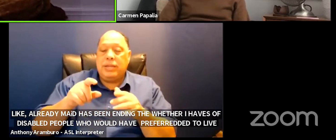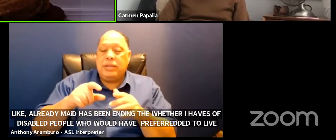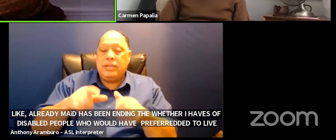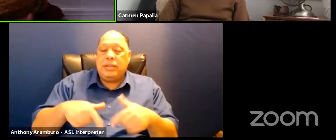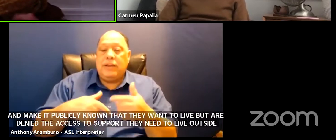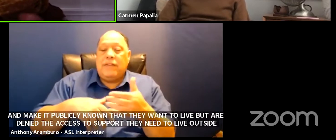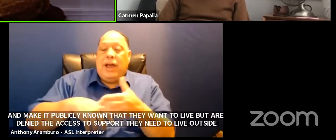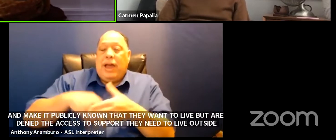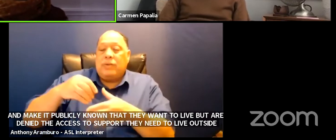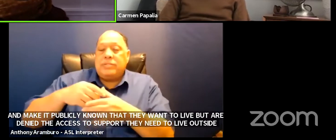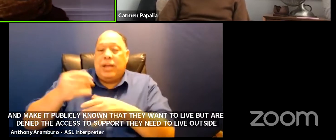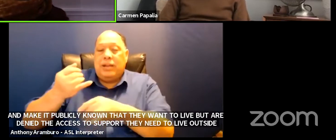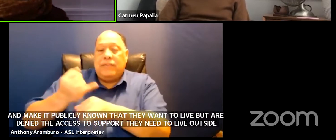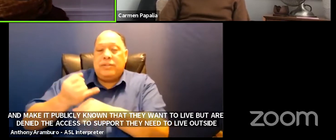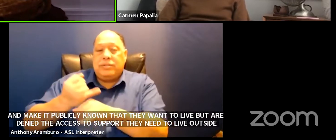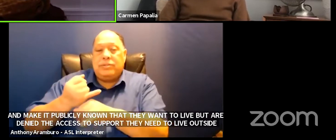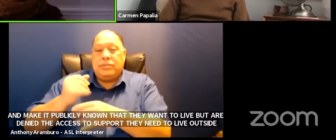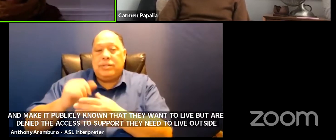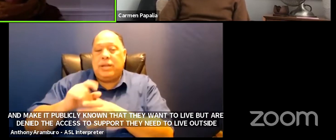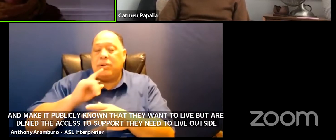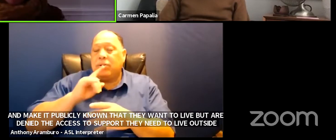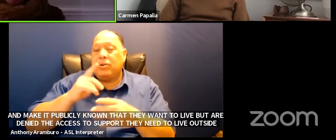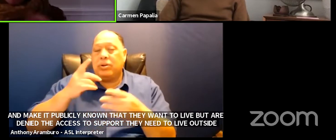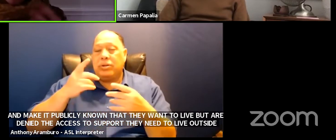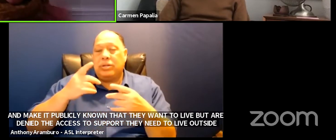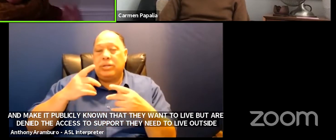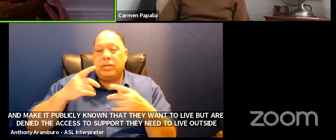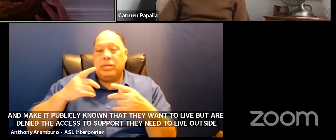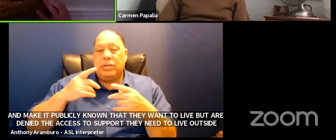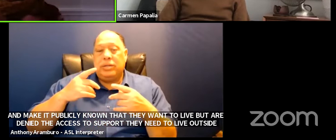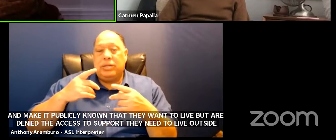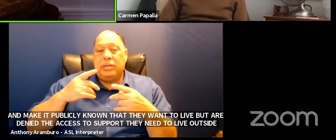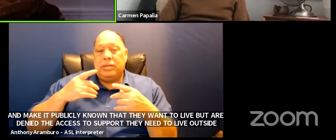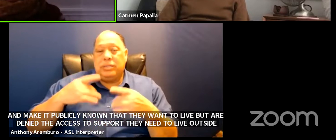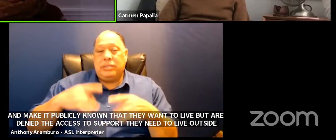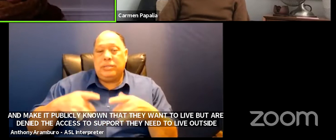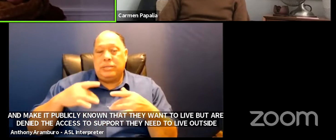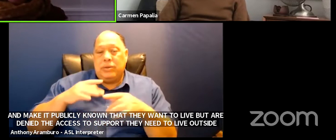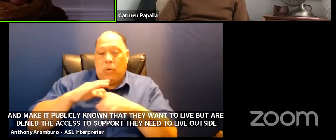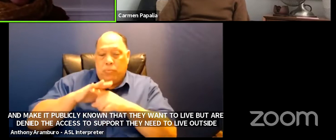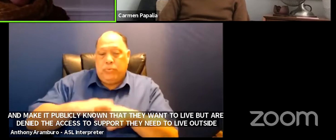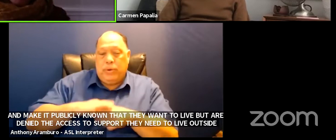that are just so oppressive. And anyhow, and so people,